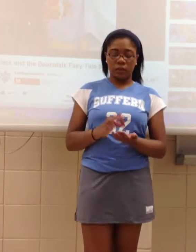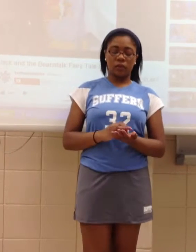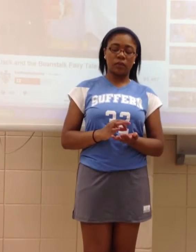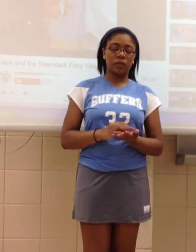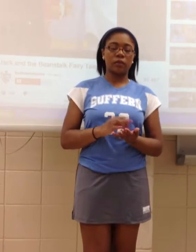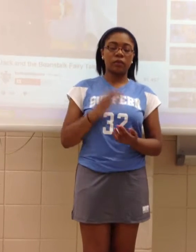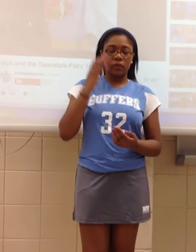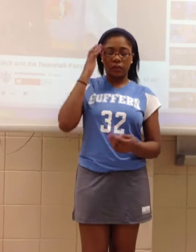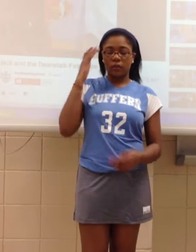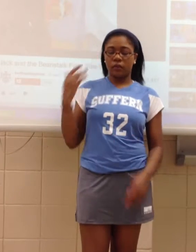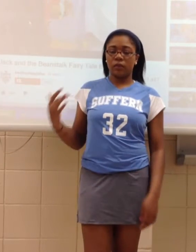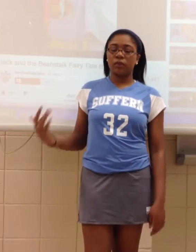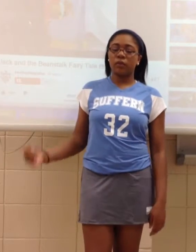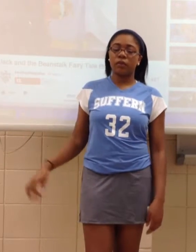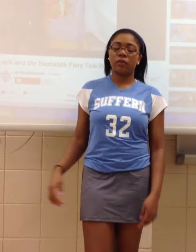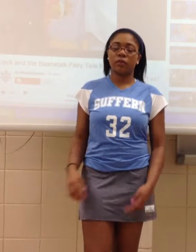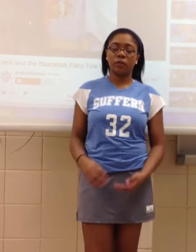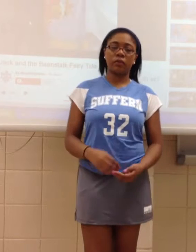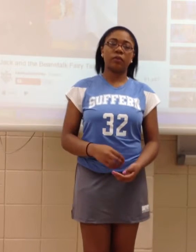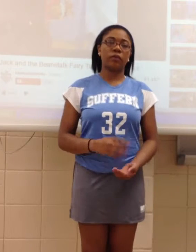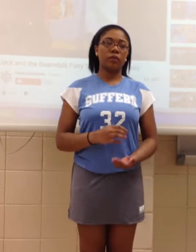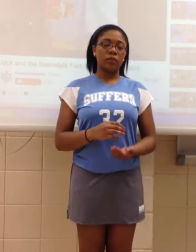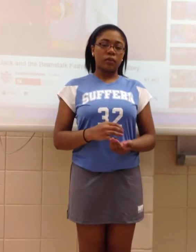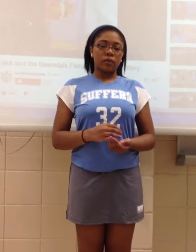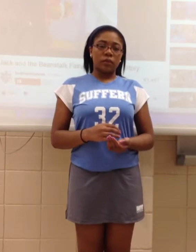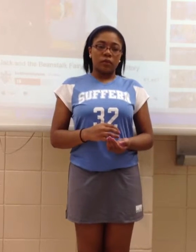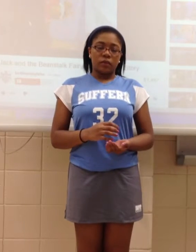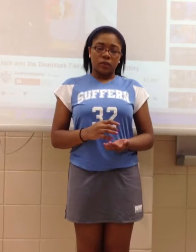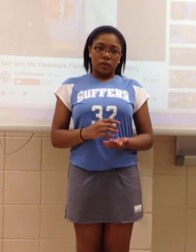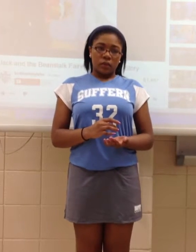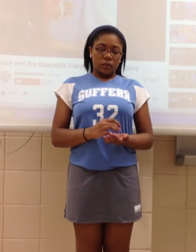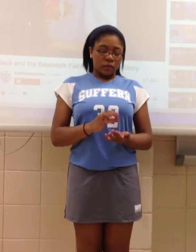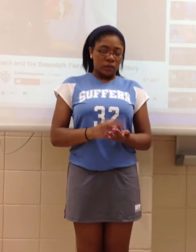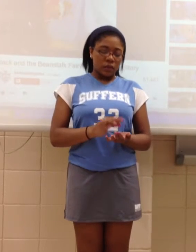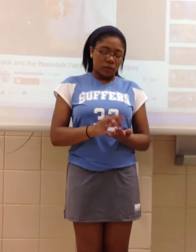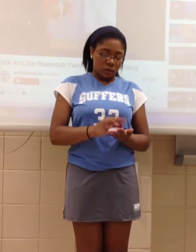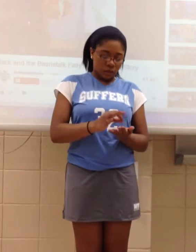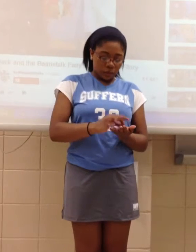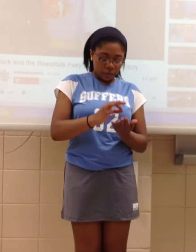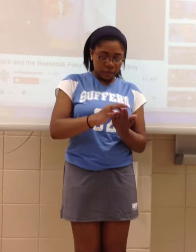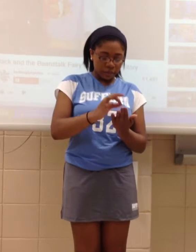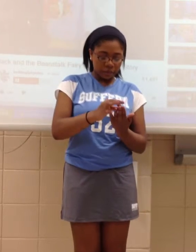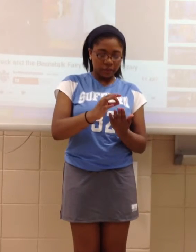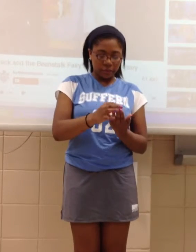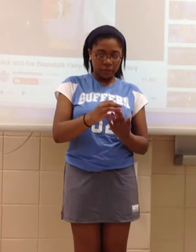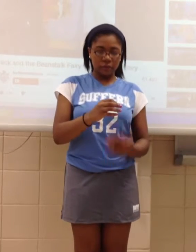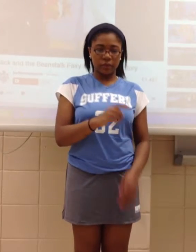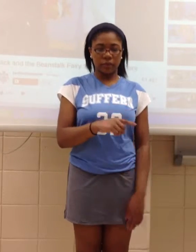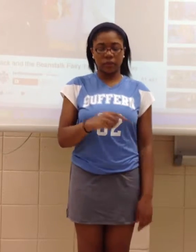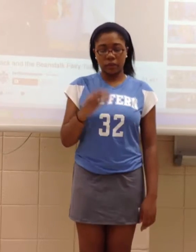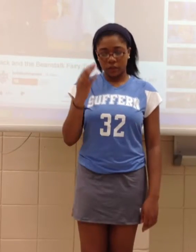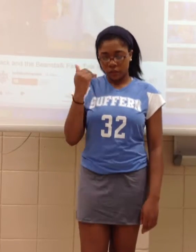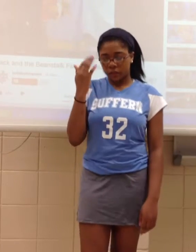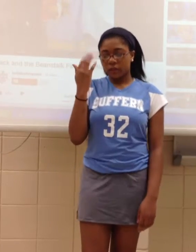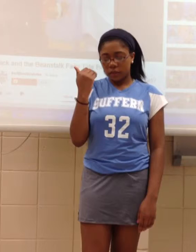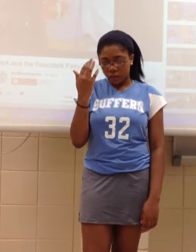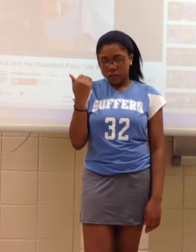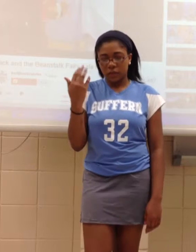gold. His wife brought bags of gold coins. The giant counted them until he grew sleepy. Soon he began to